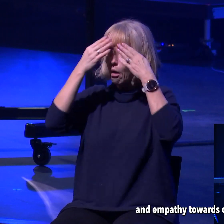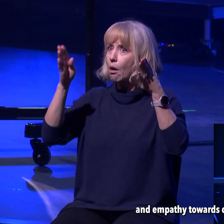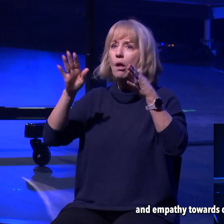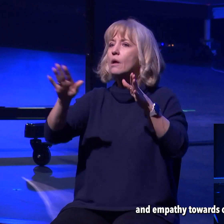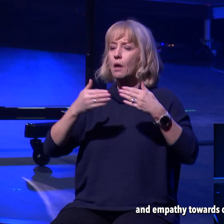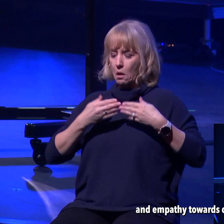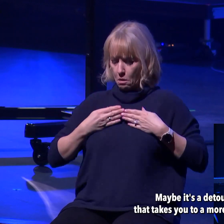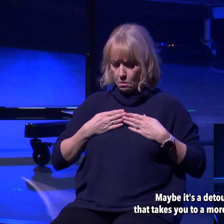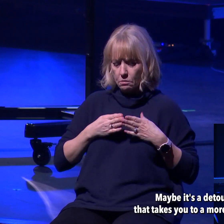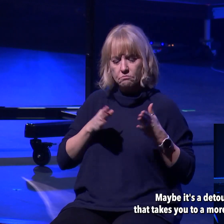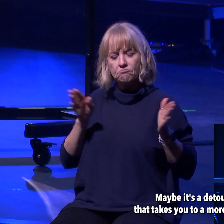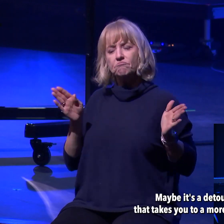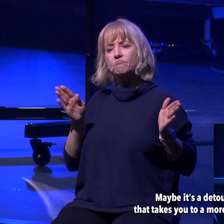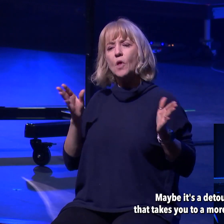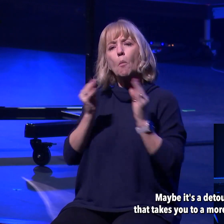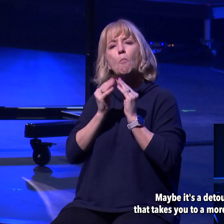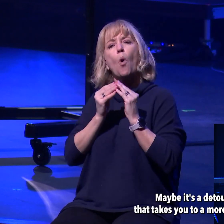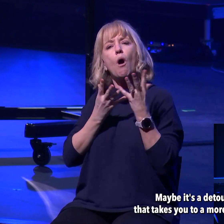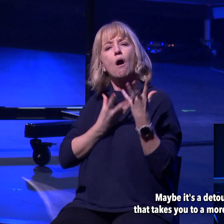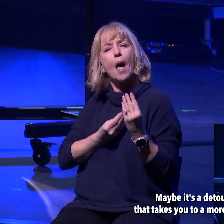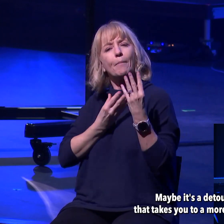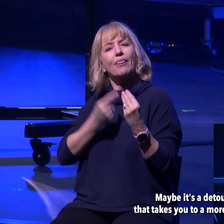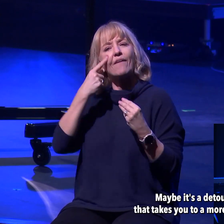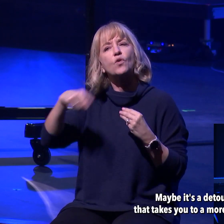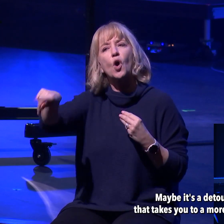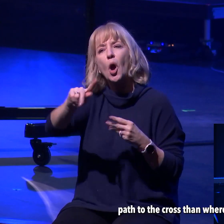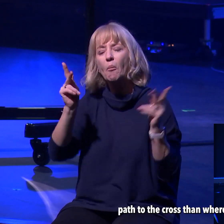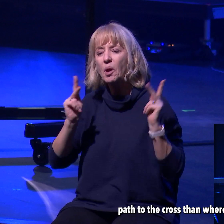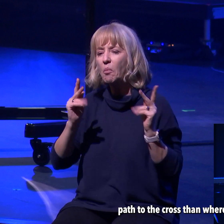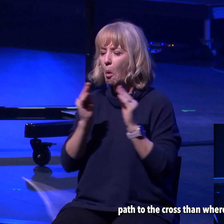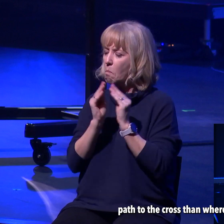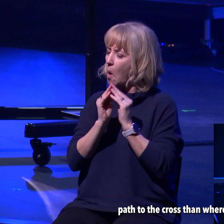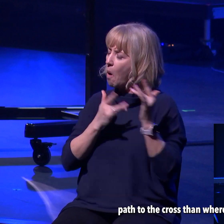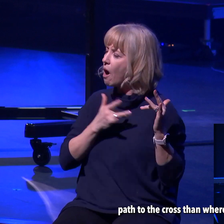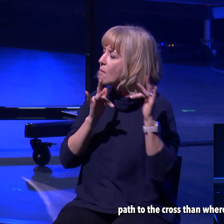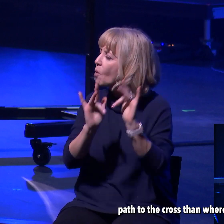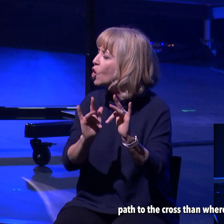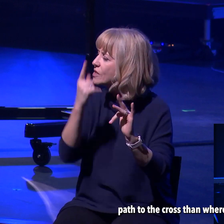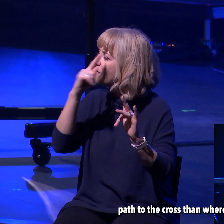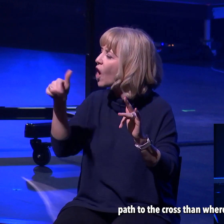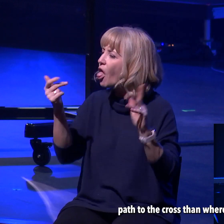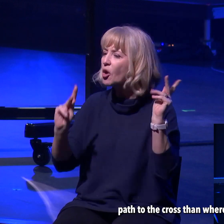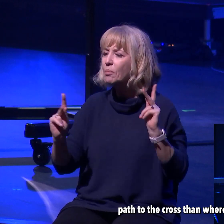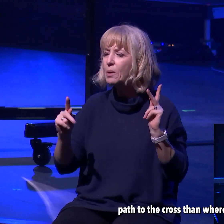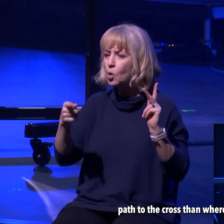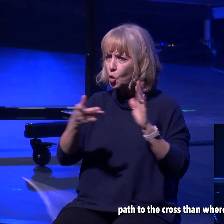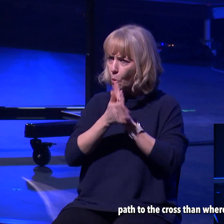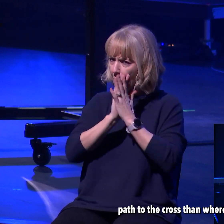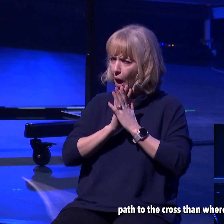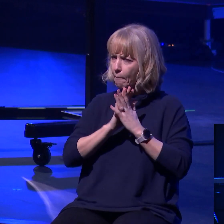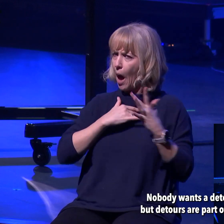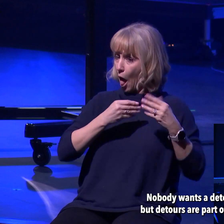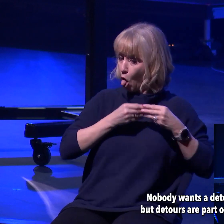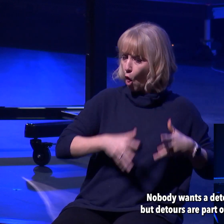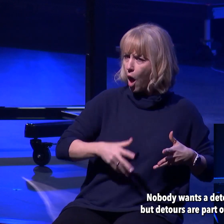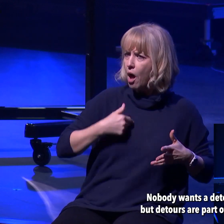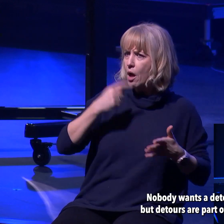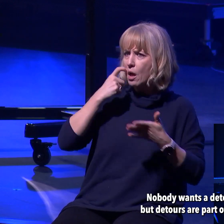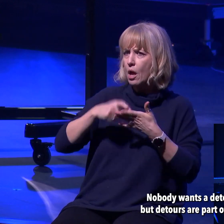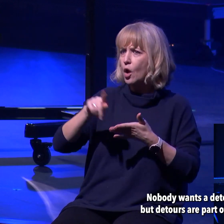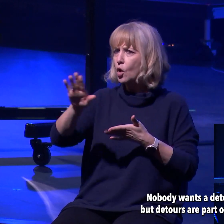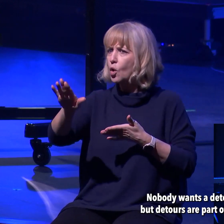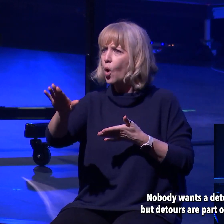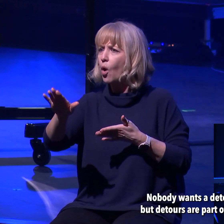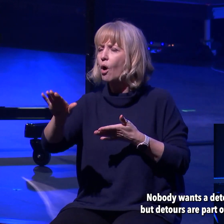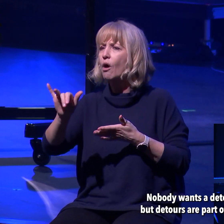others. Maybe it's the detour that takes you to a more direct path to the cross than where you were. Nobody wants a